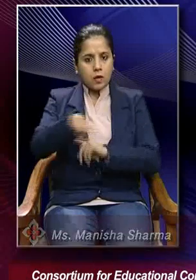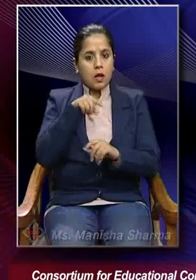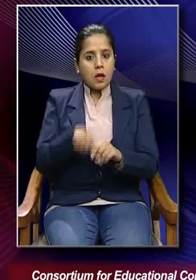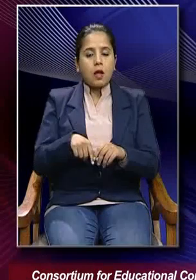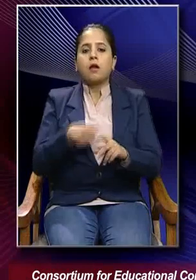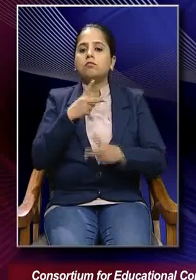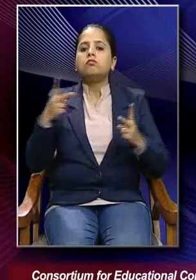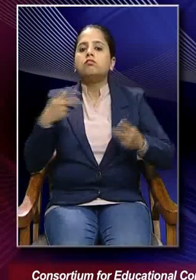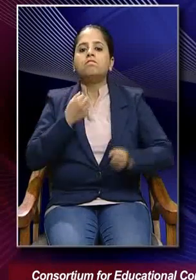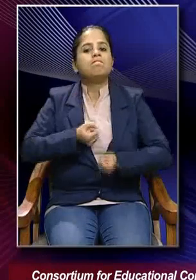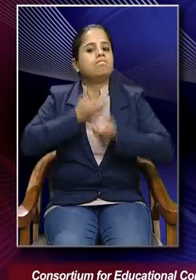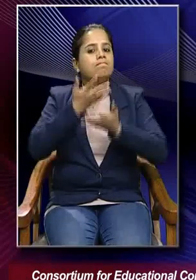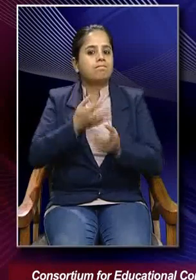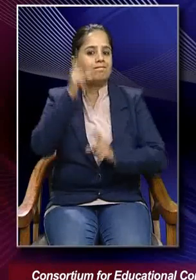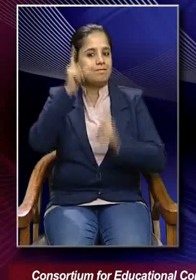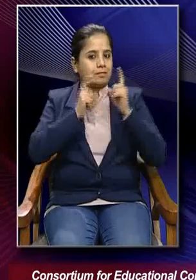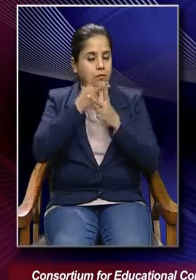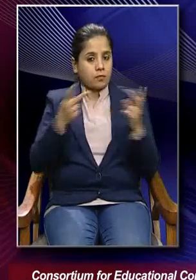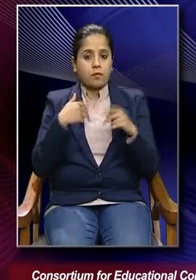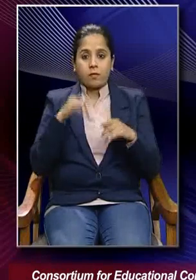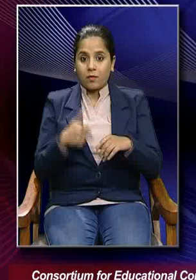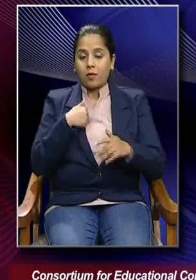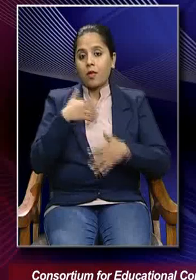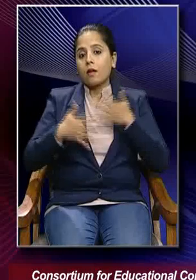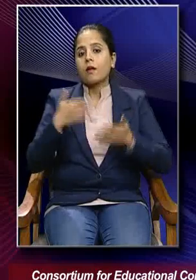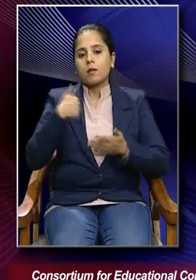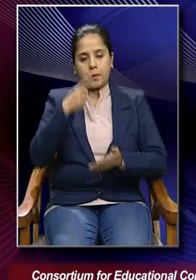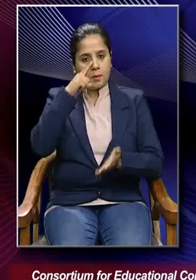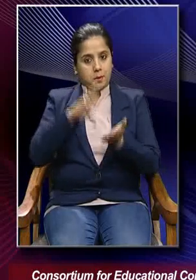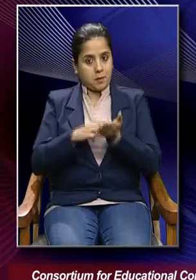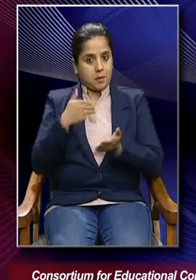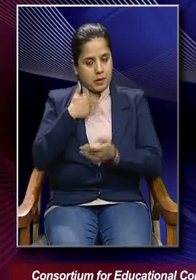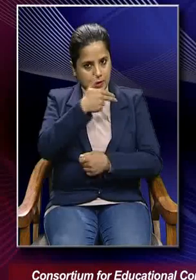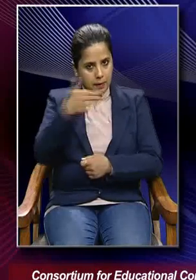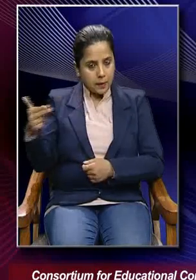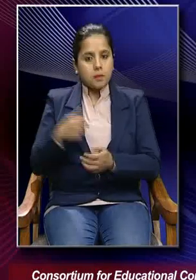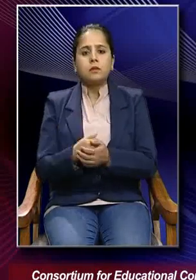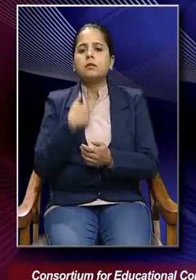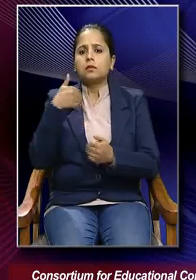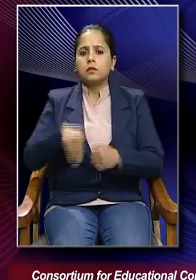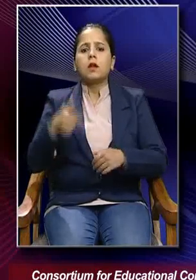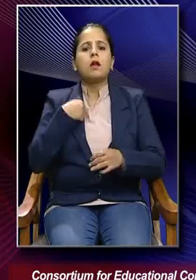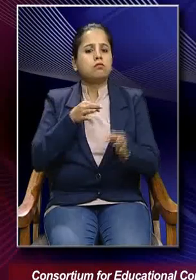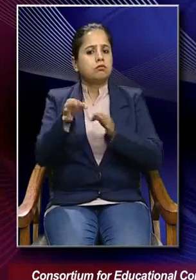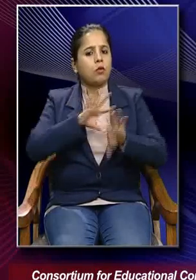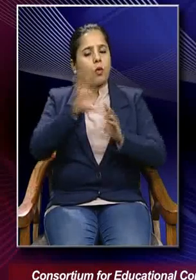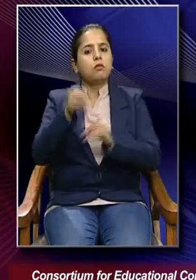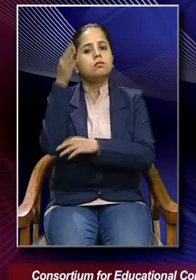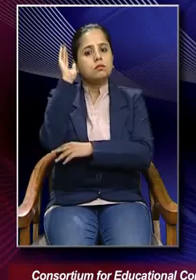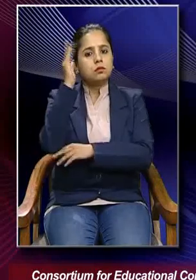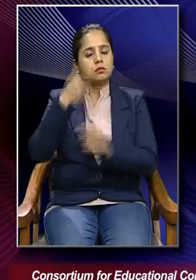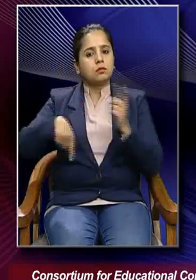symbolic expression. I have with me my colleague Ms. Manisha Sharma. She is going to explain the lecture